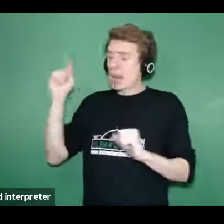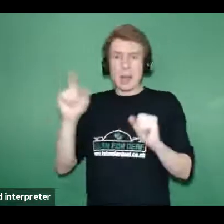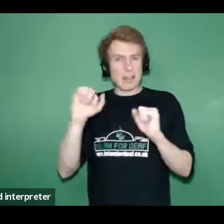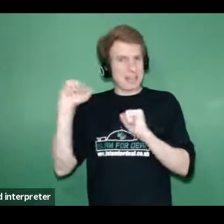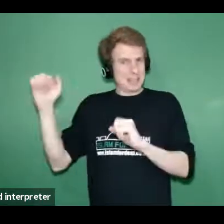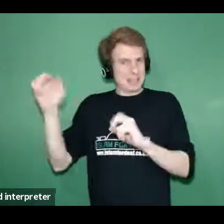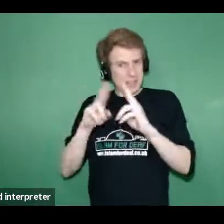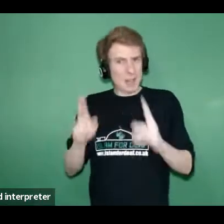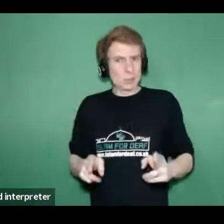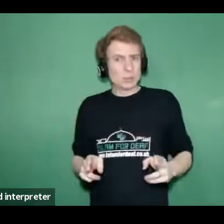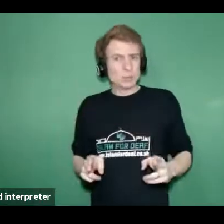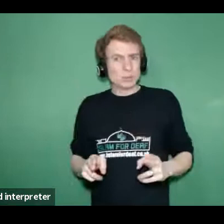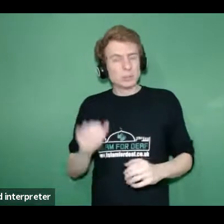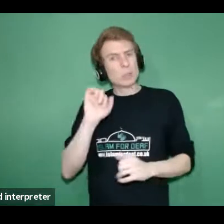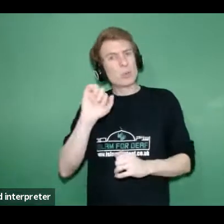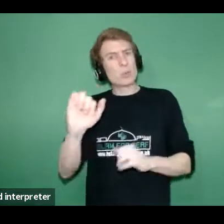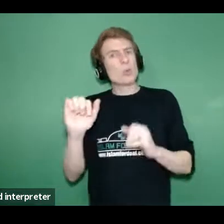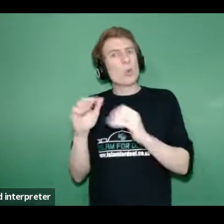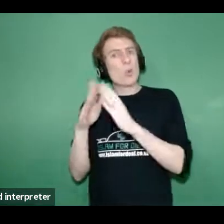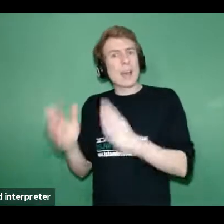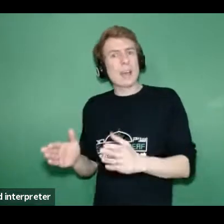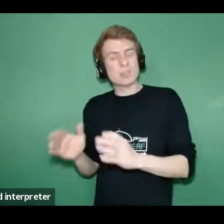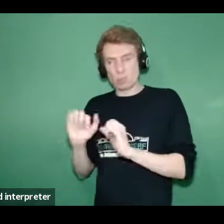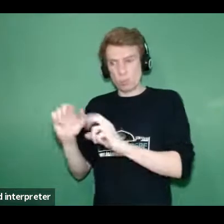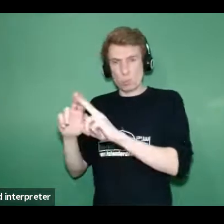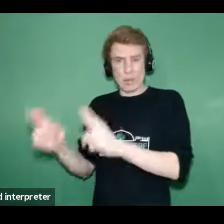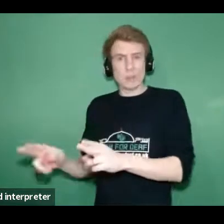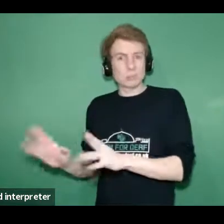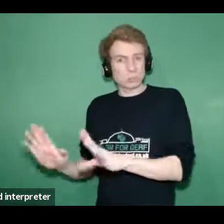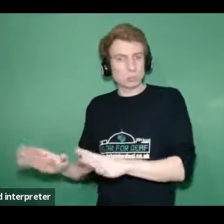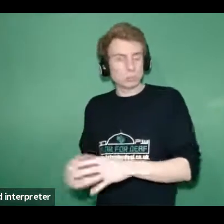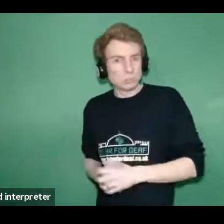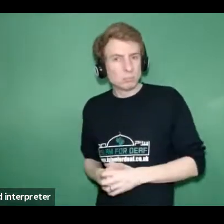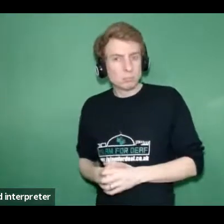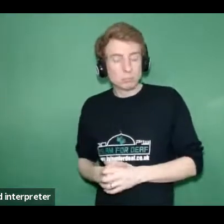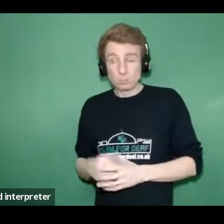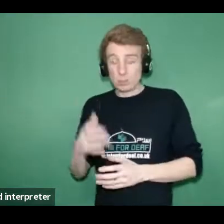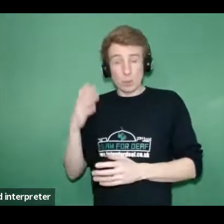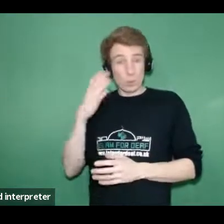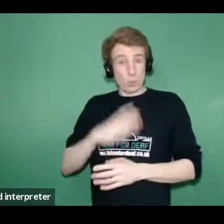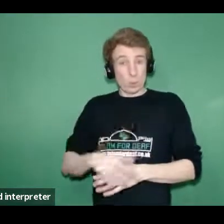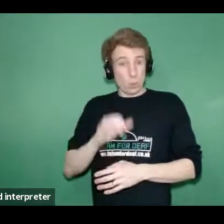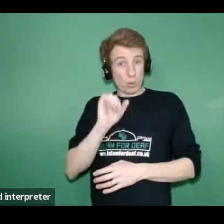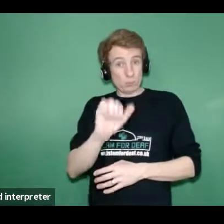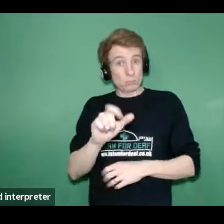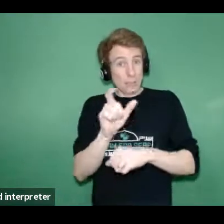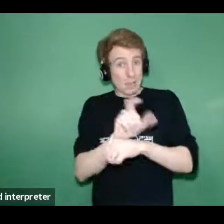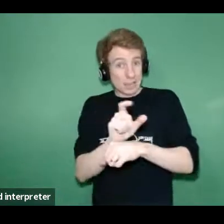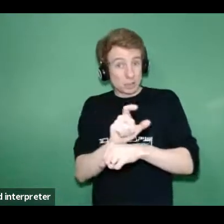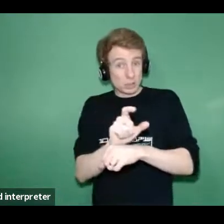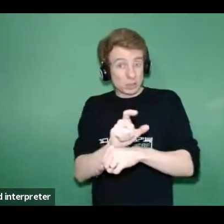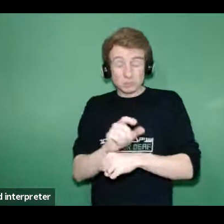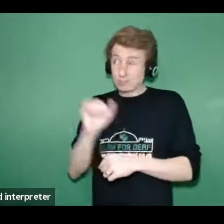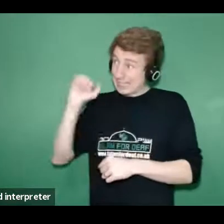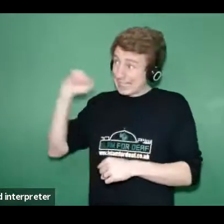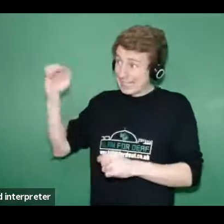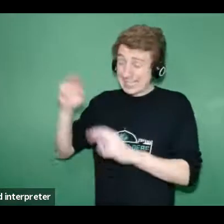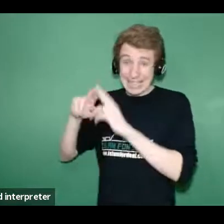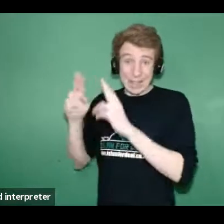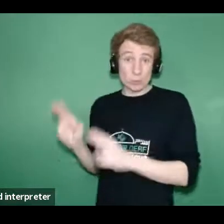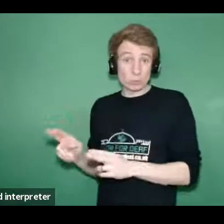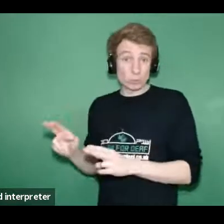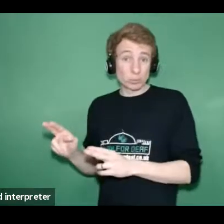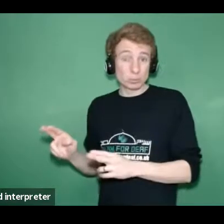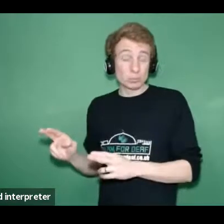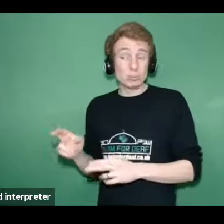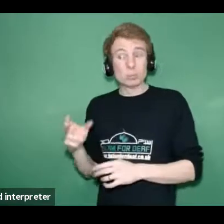house. So if the individual wants to pray in the house of Allah, then they must leave their house and their home and they should go and they should